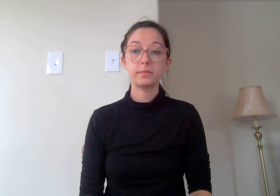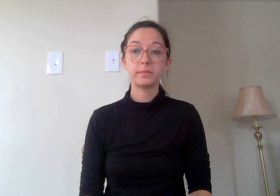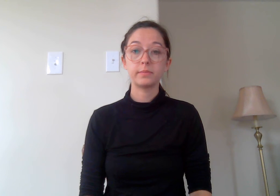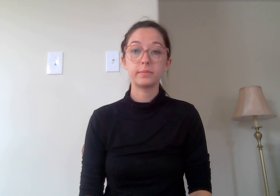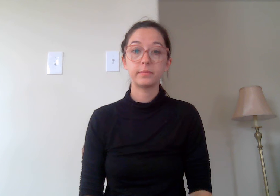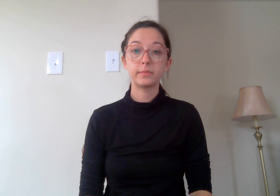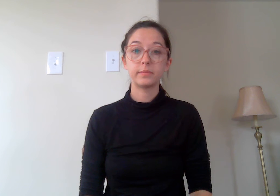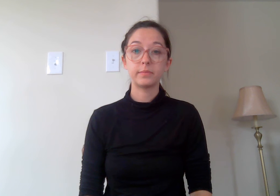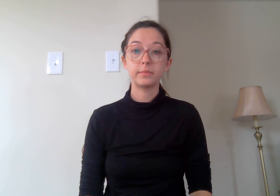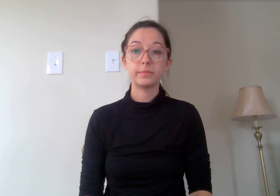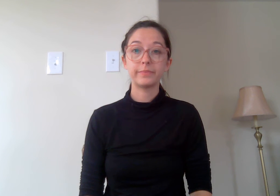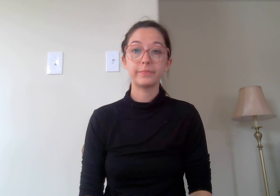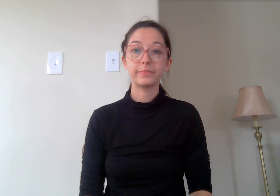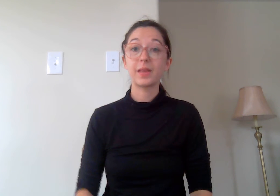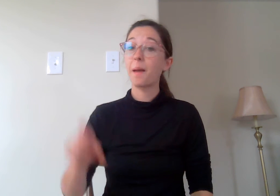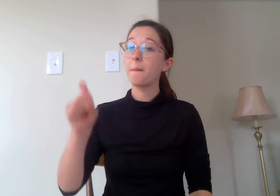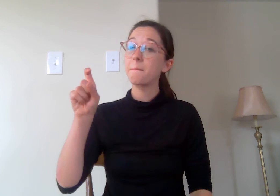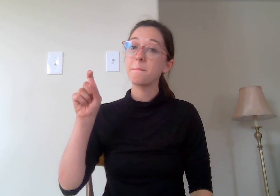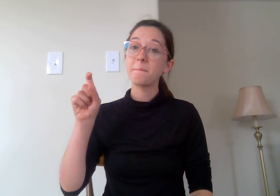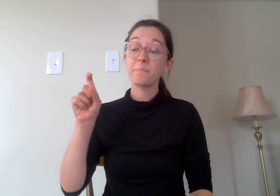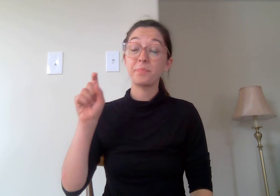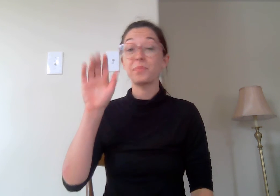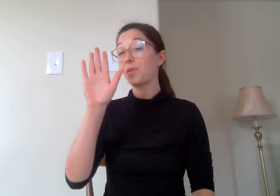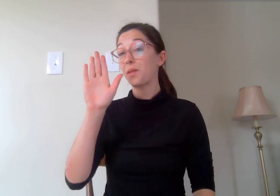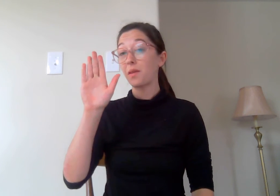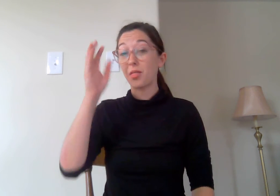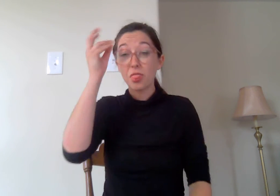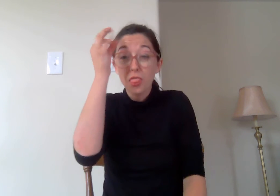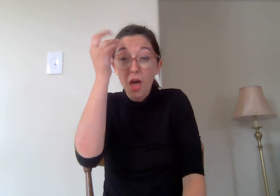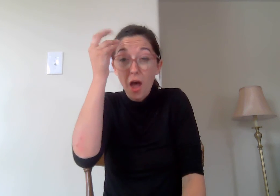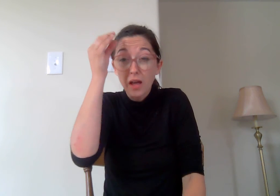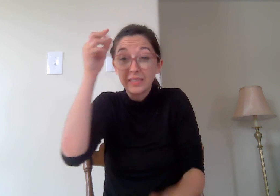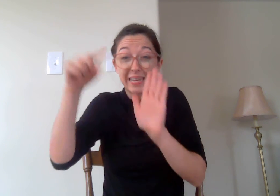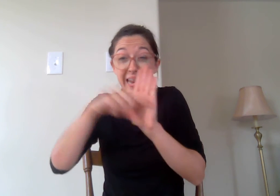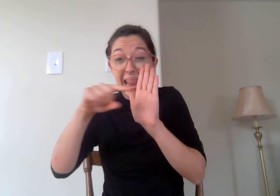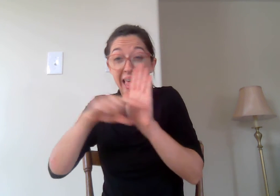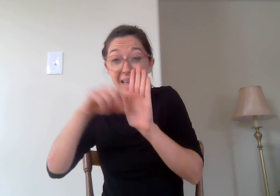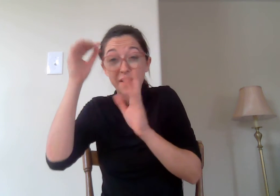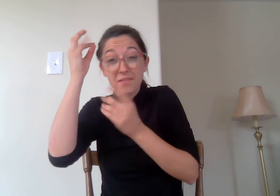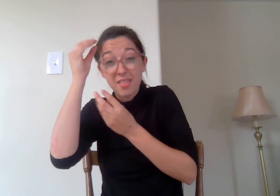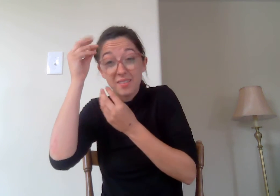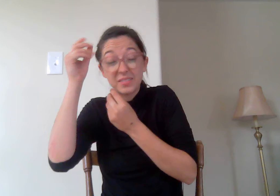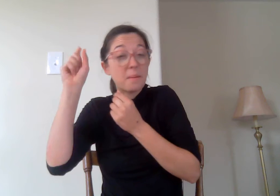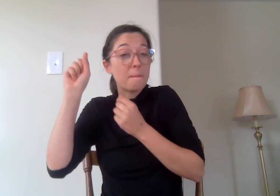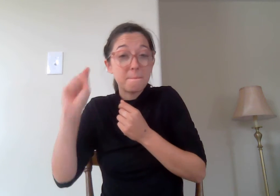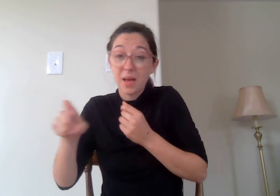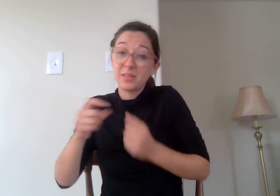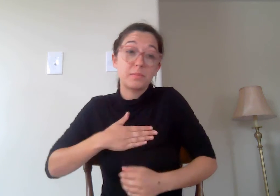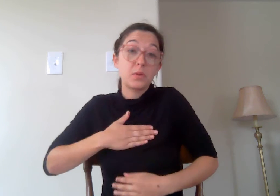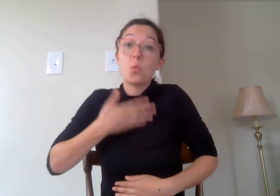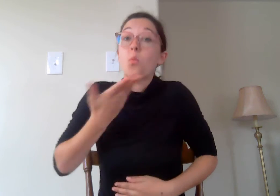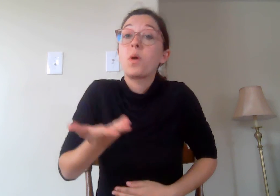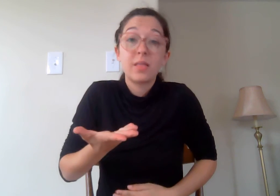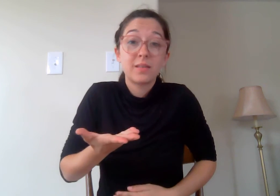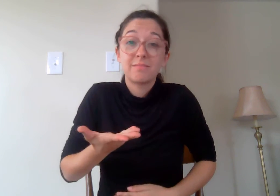start addressing their thoughts right away. Maybe they want to start addressing their sleep problems and their eating problems, or something that's more